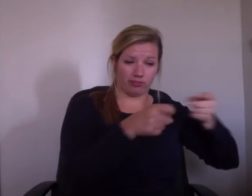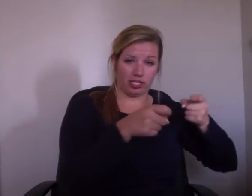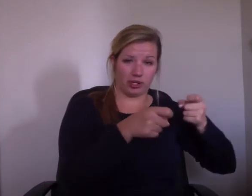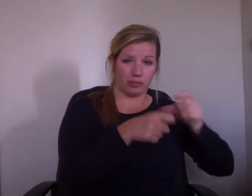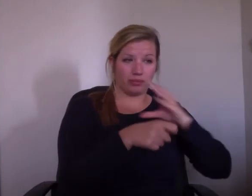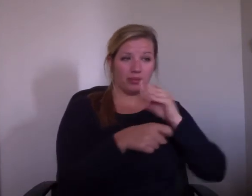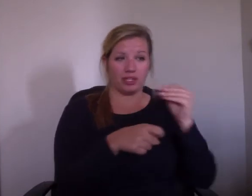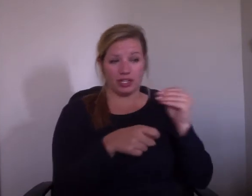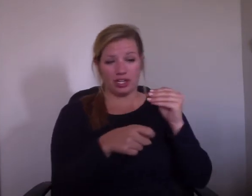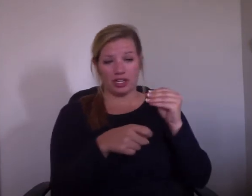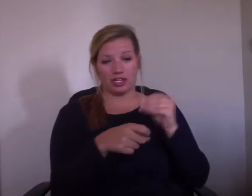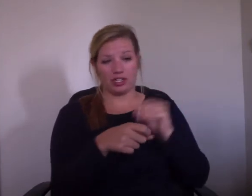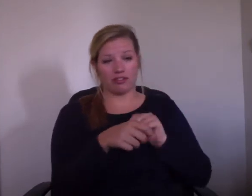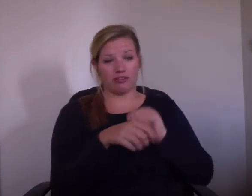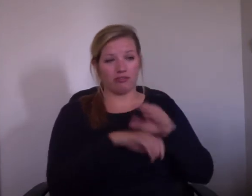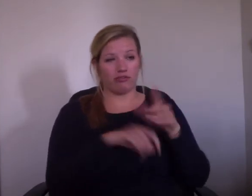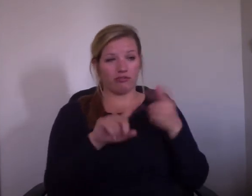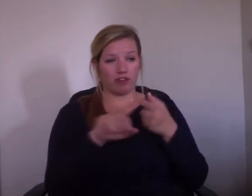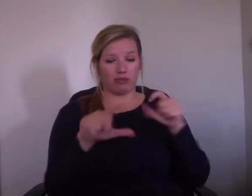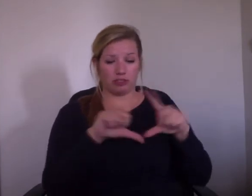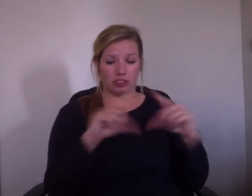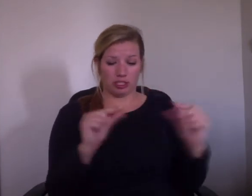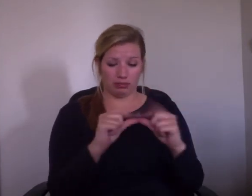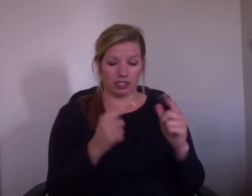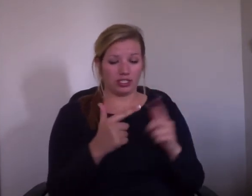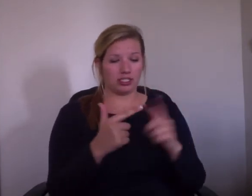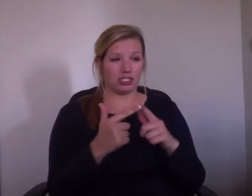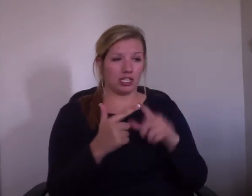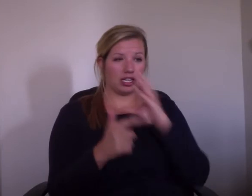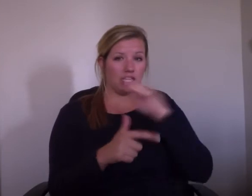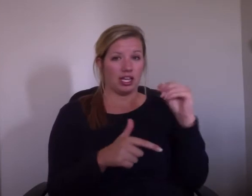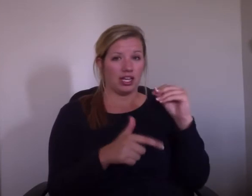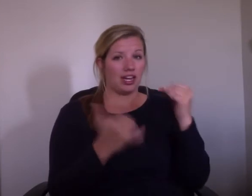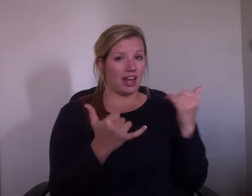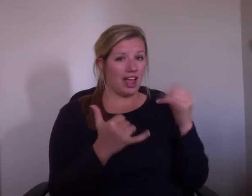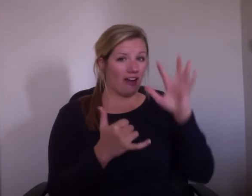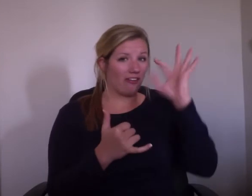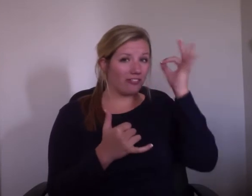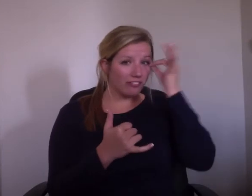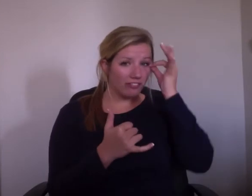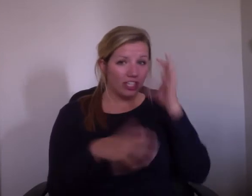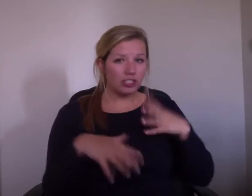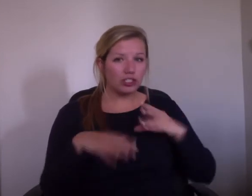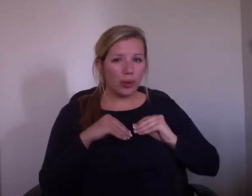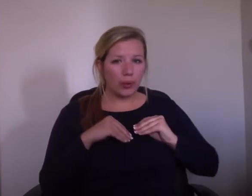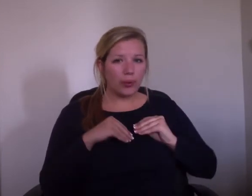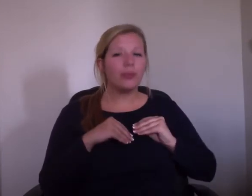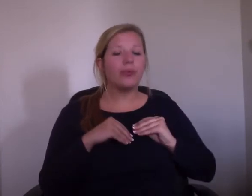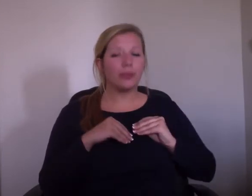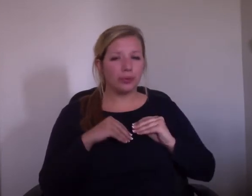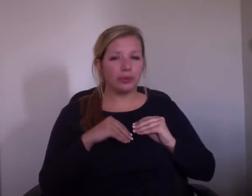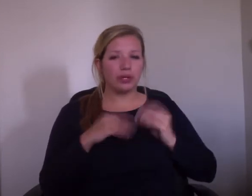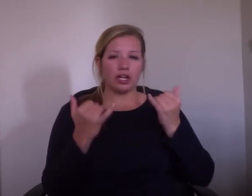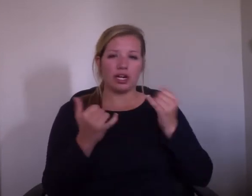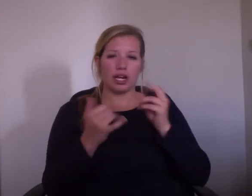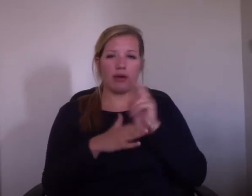Japanese, they're pushed out, and then reoccupied by the French. Now, the U.S. supported the French in Vietnam for